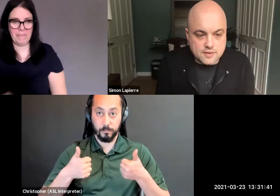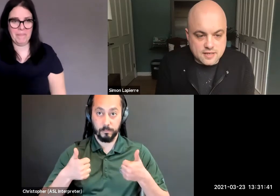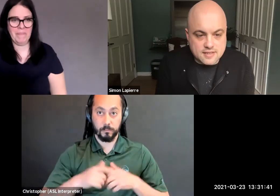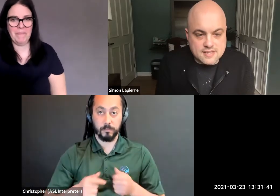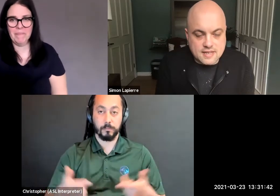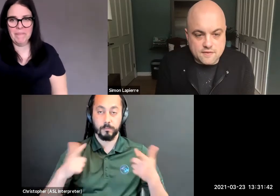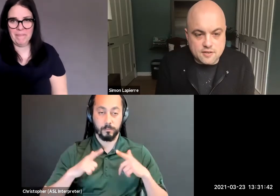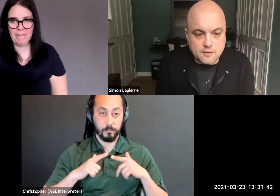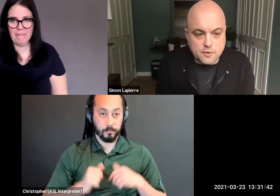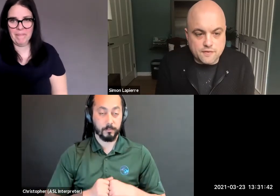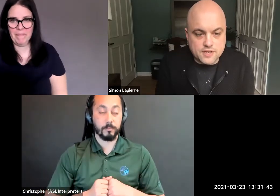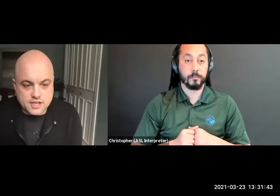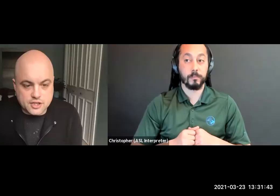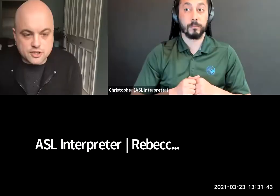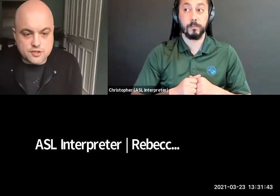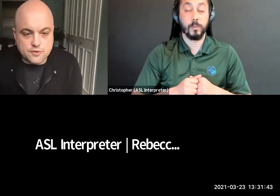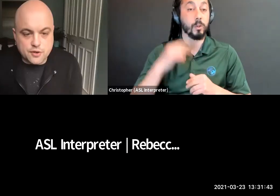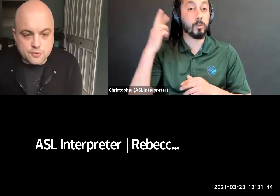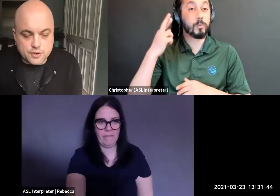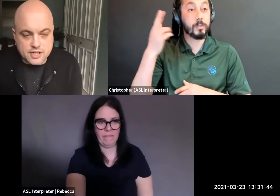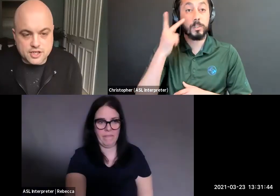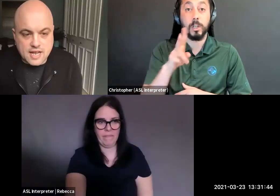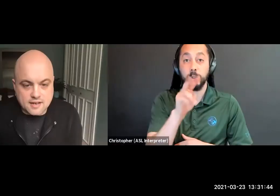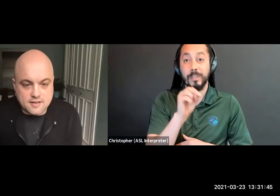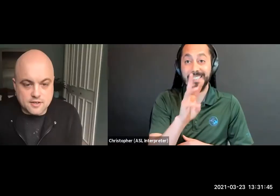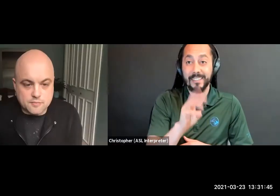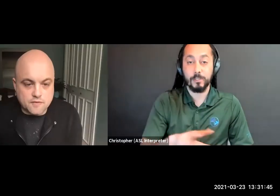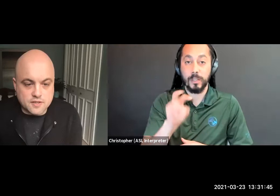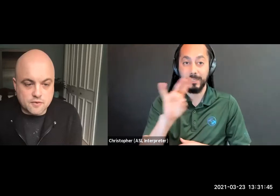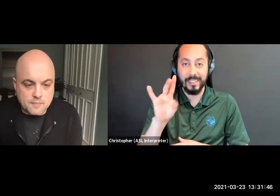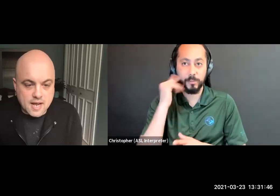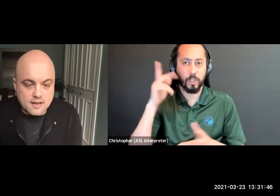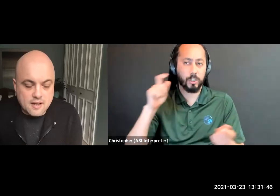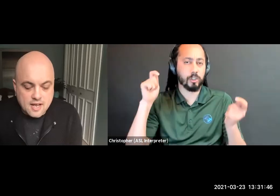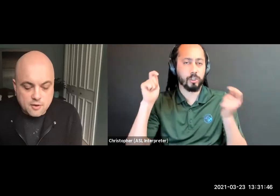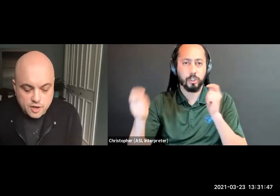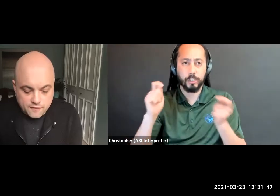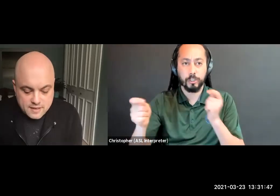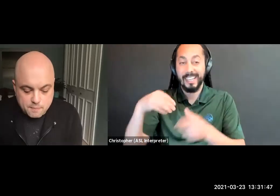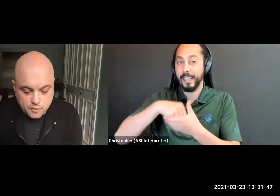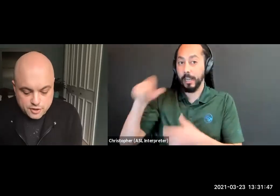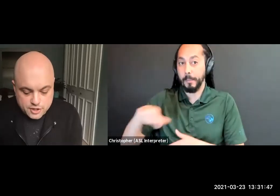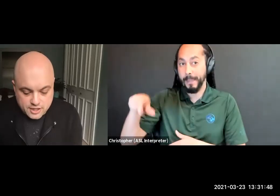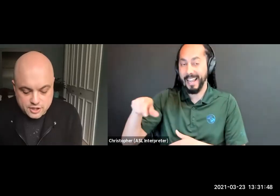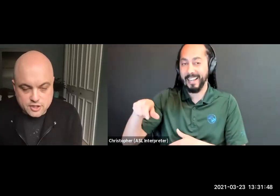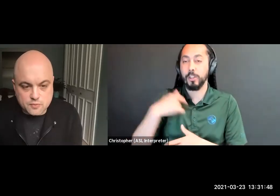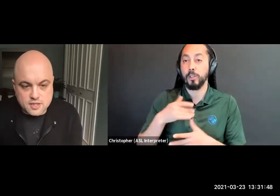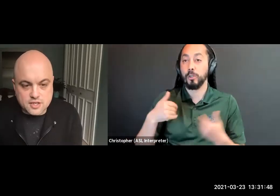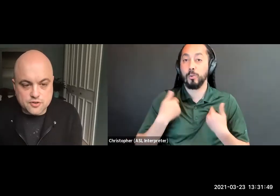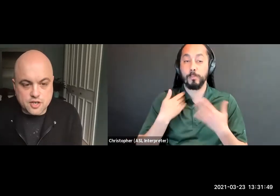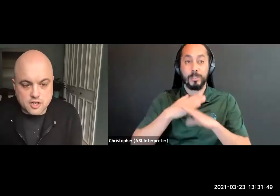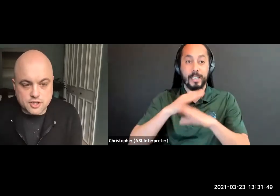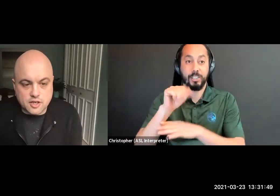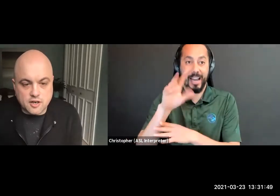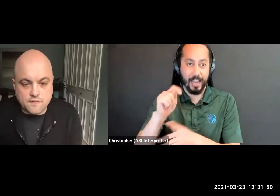and 2007 a number of changes to the Youth Protection Act in the province of Quebec. And one of the important changes was